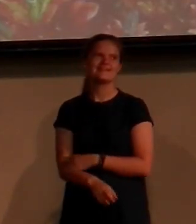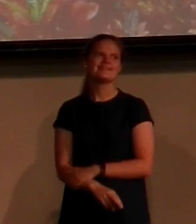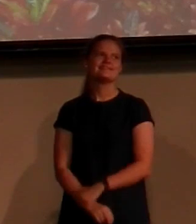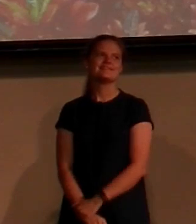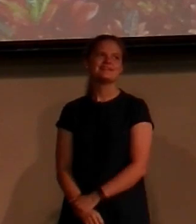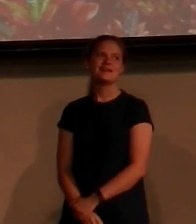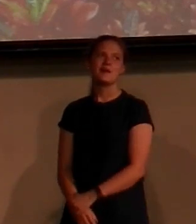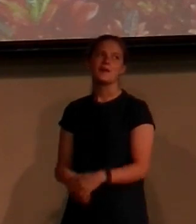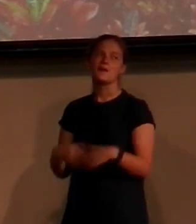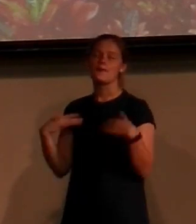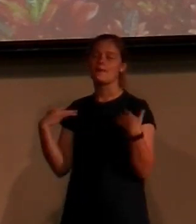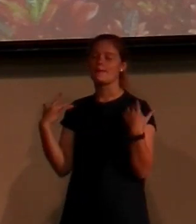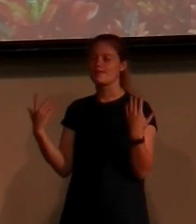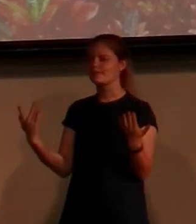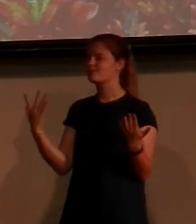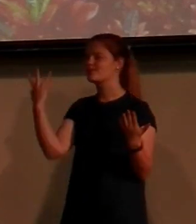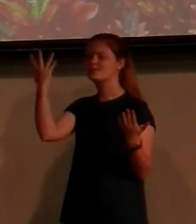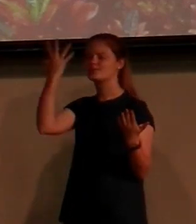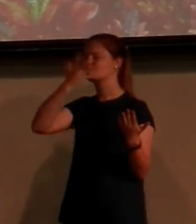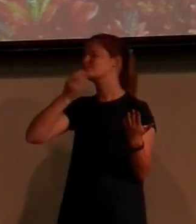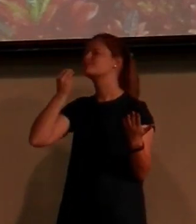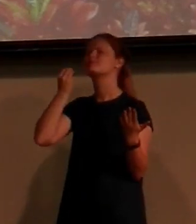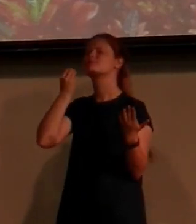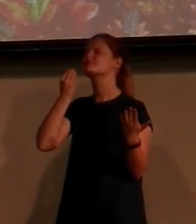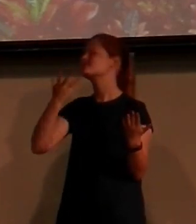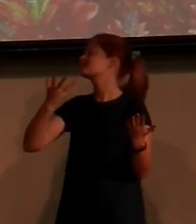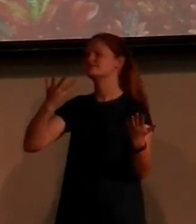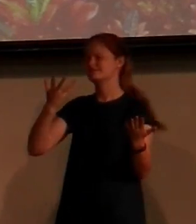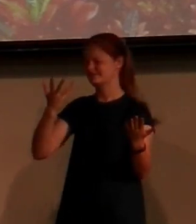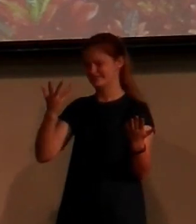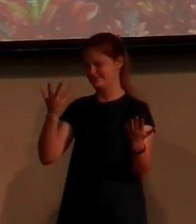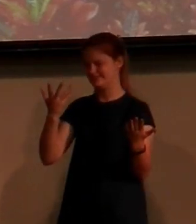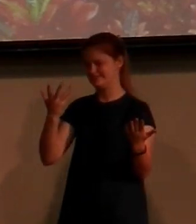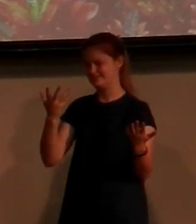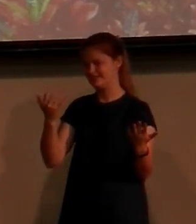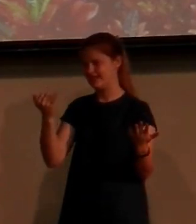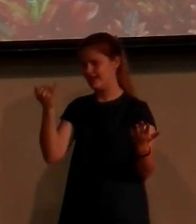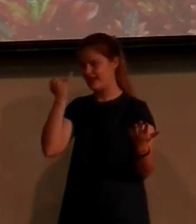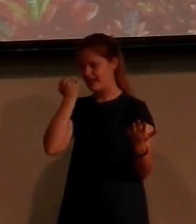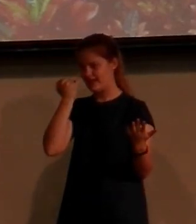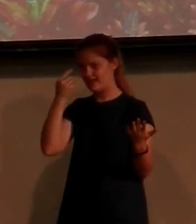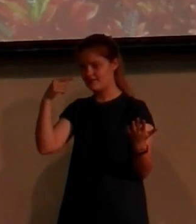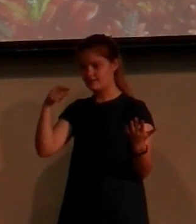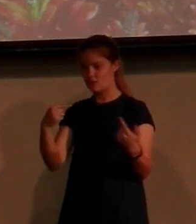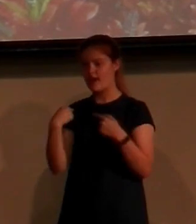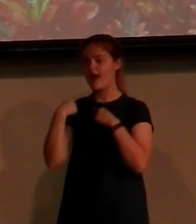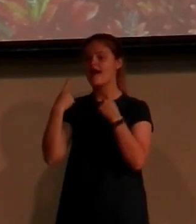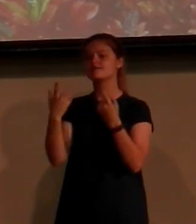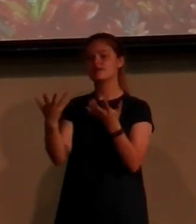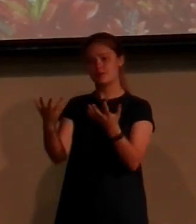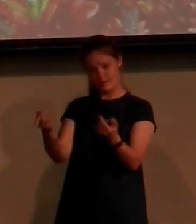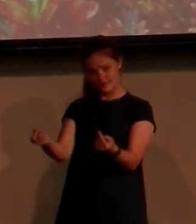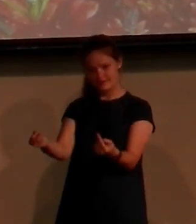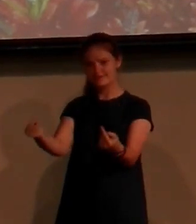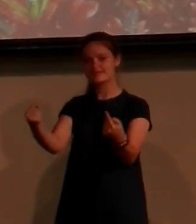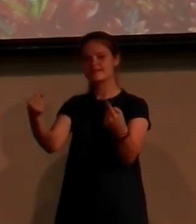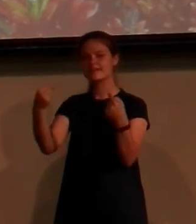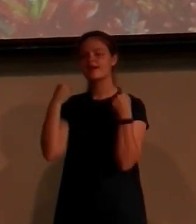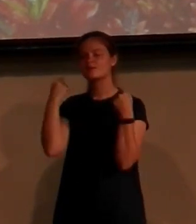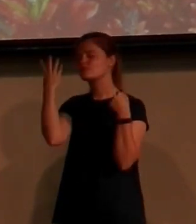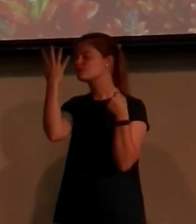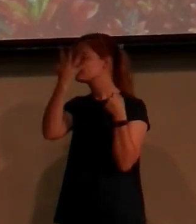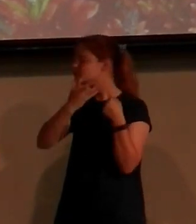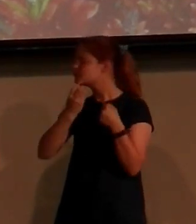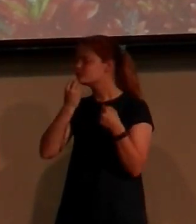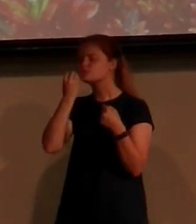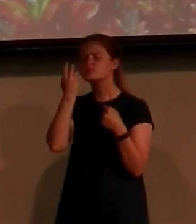Well, Costa Rica is beautiful. If you ever want to come to a beautiful